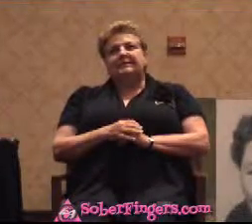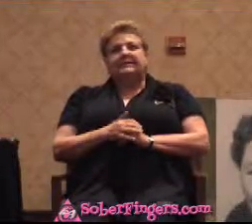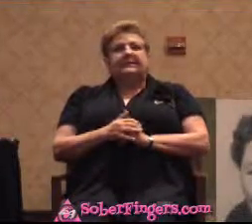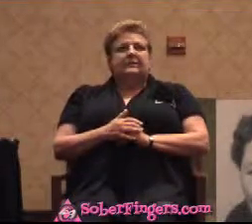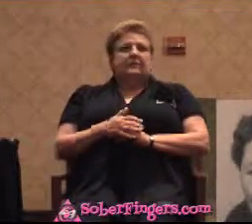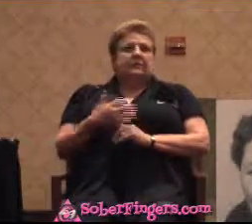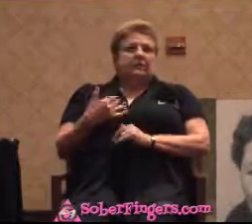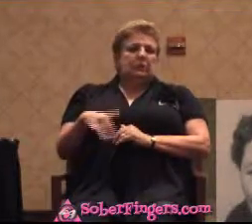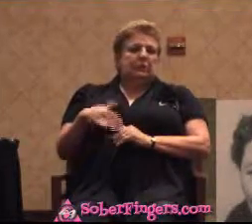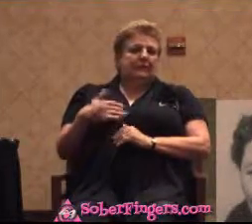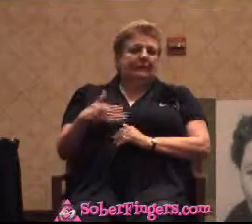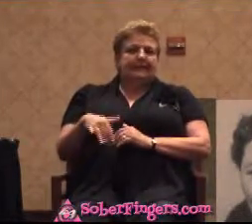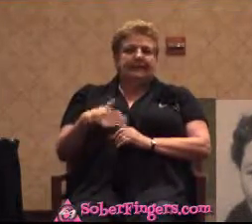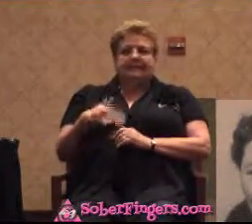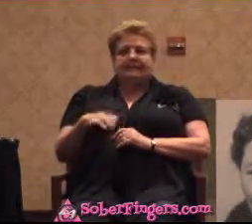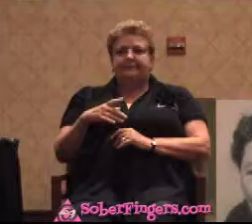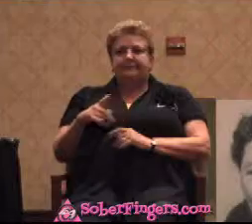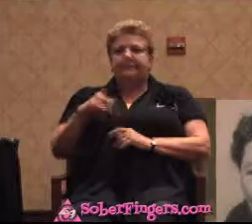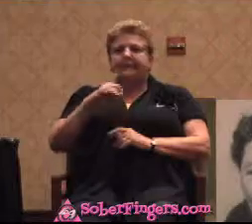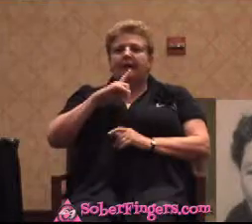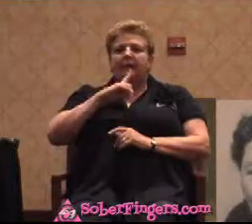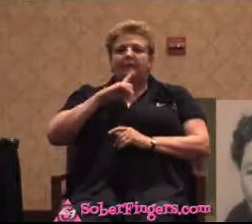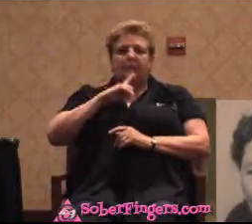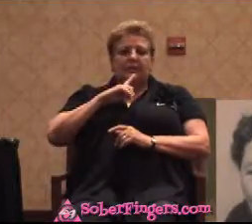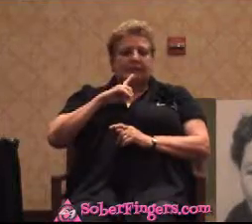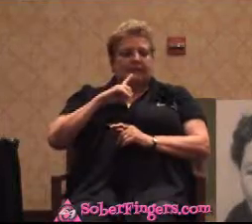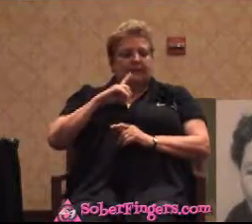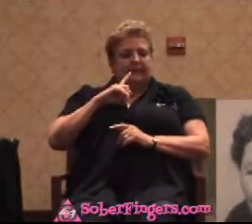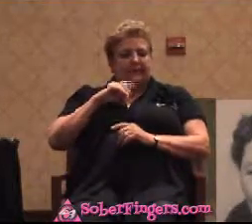in a place where I needed to hear every single speaker that I heard